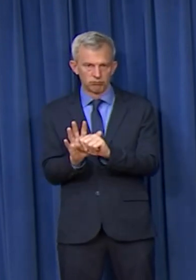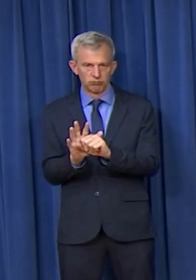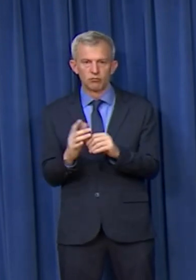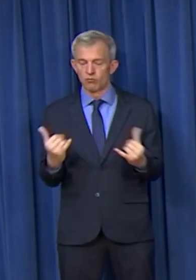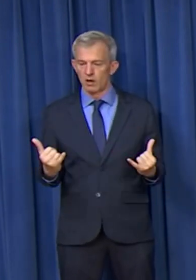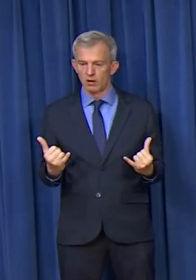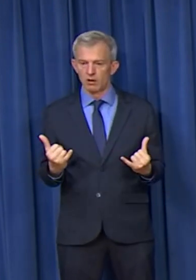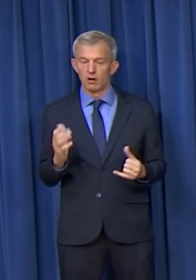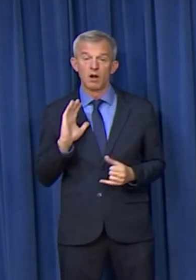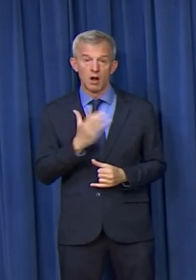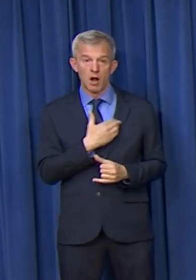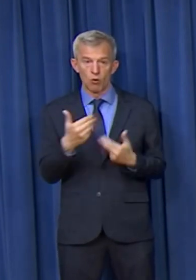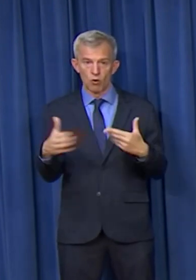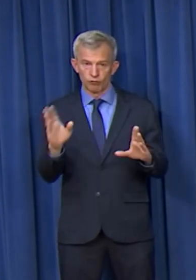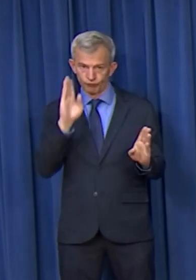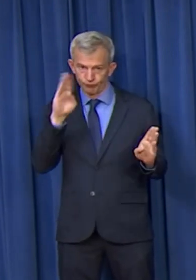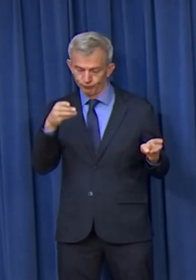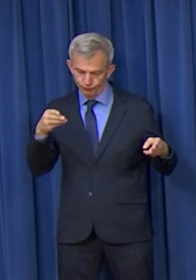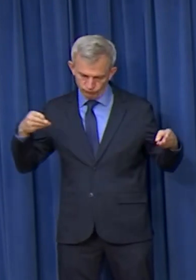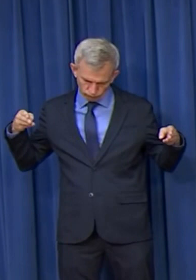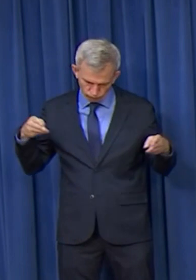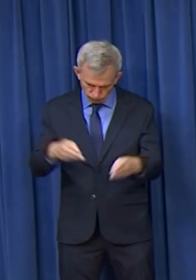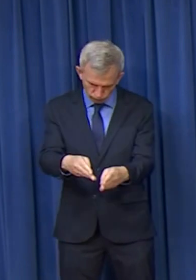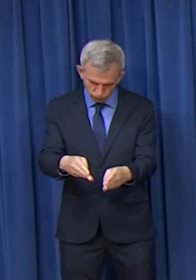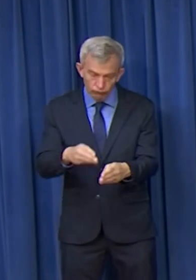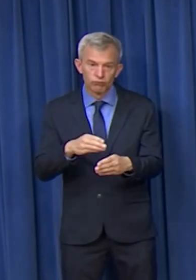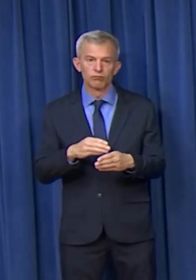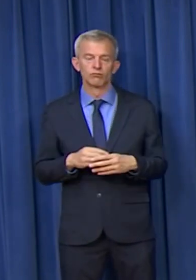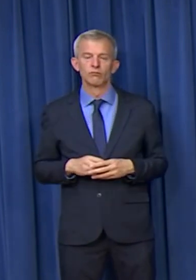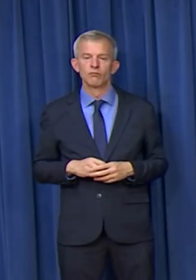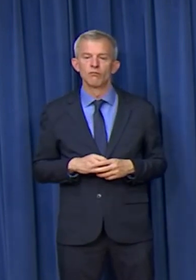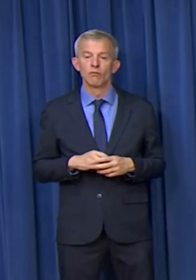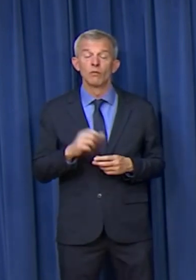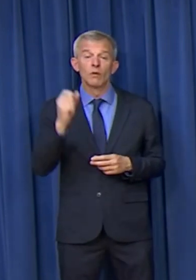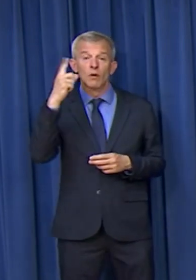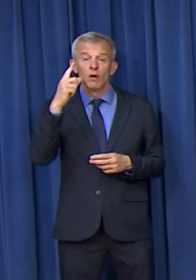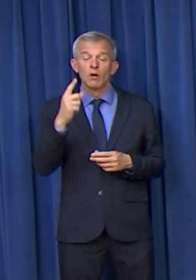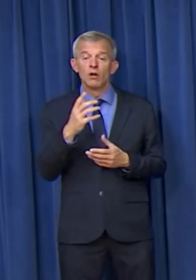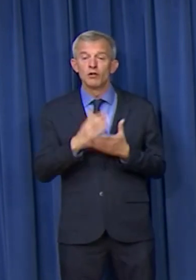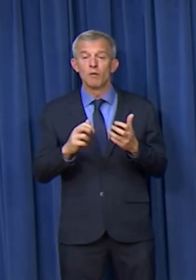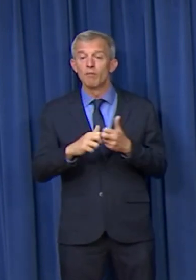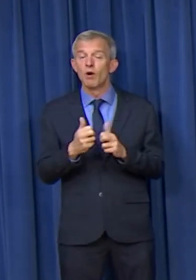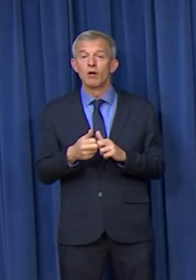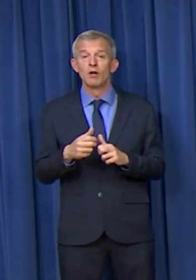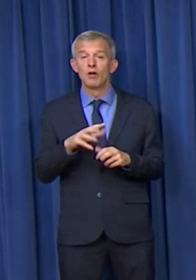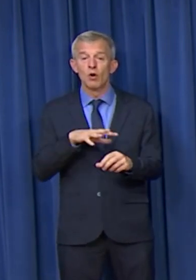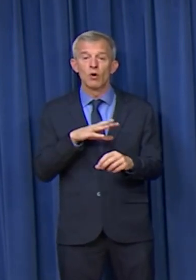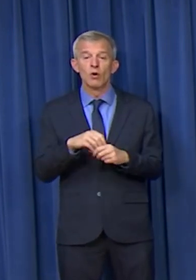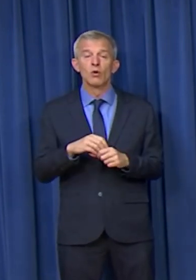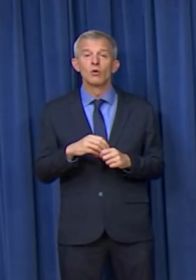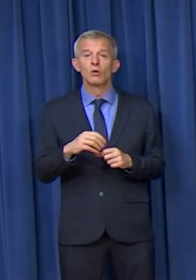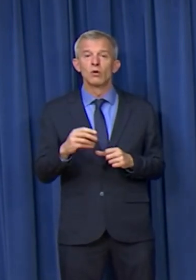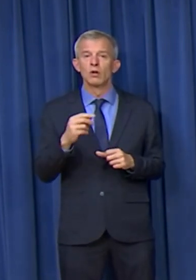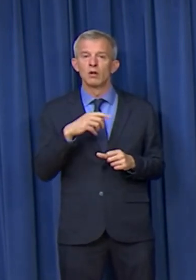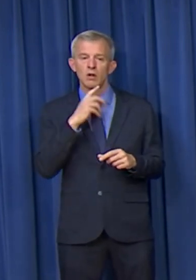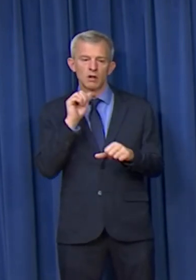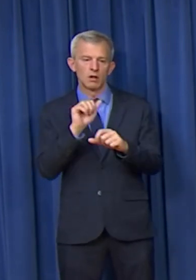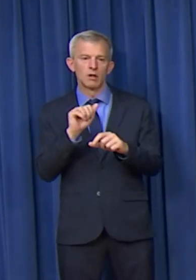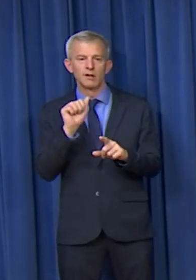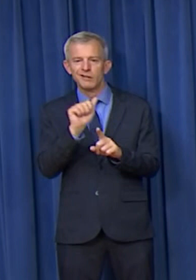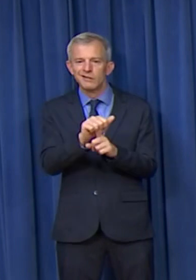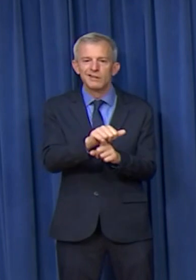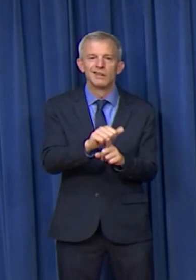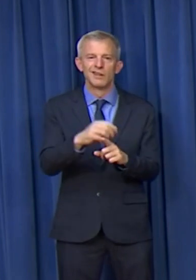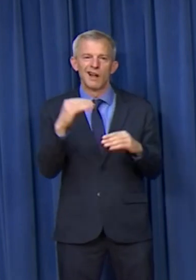is laser focused. And those include allegedly misleading statements and schemes online. They